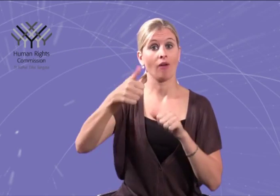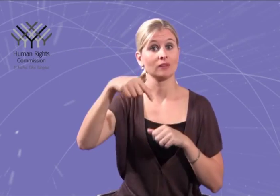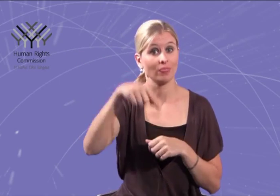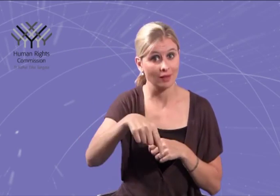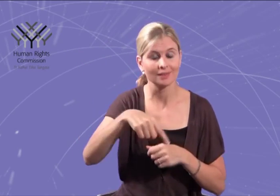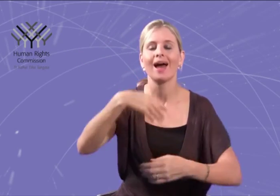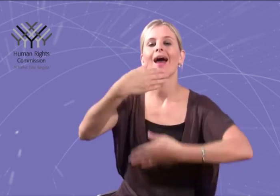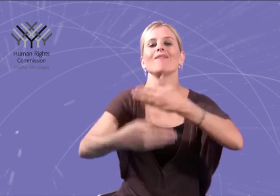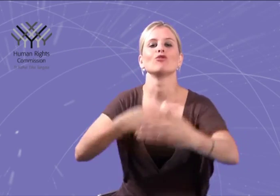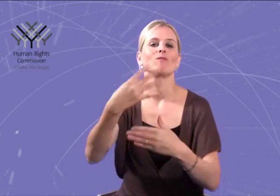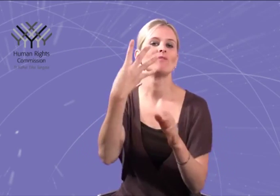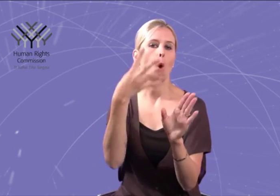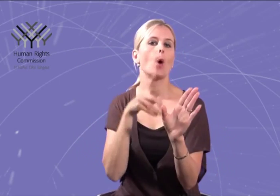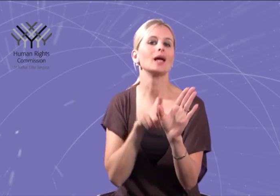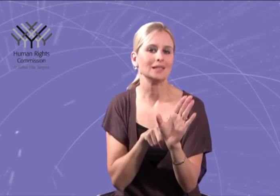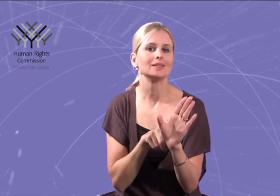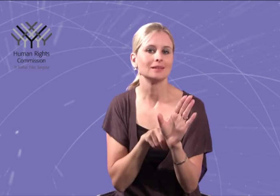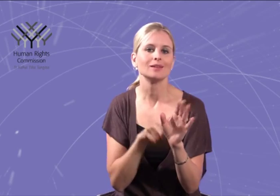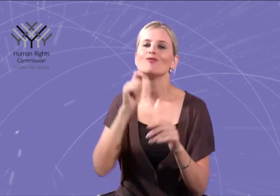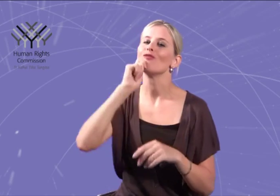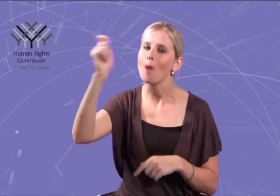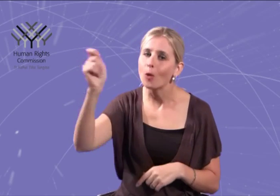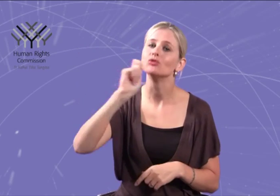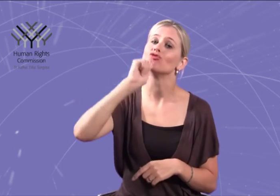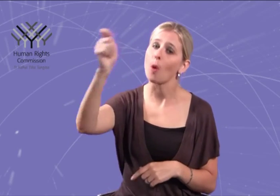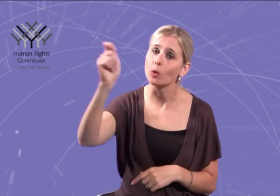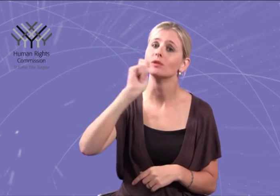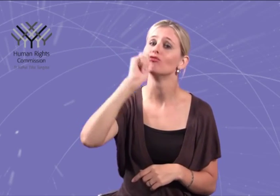After that, reports are due every 4 years.